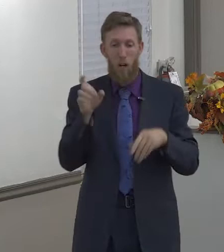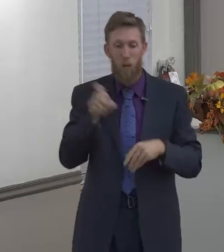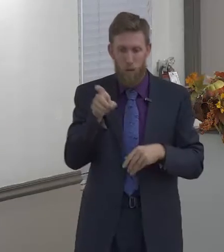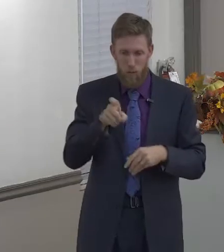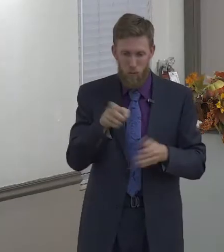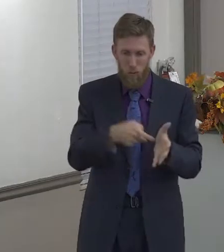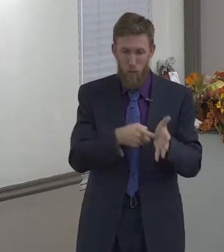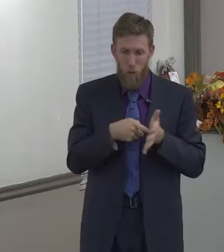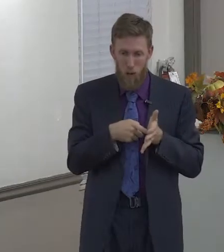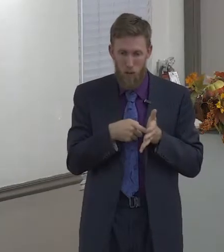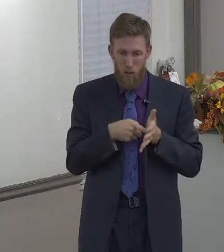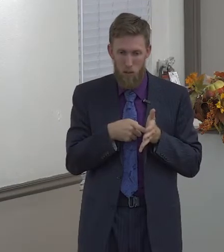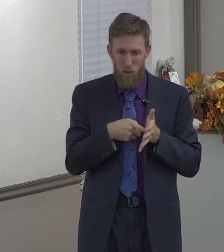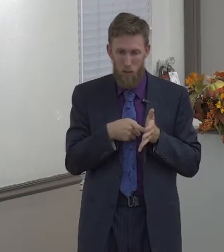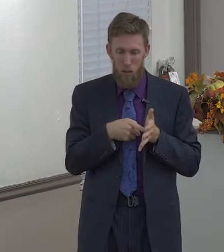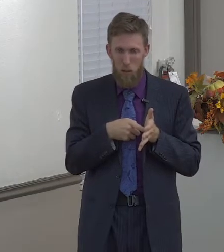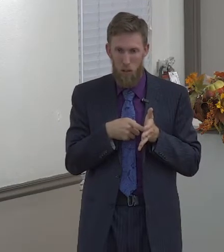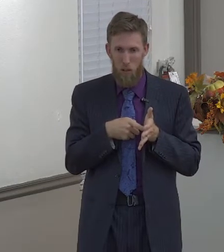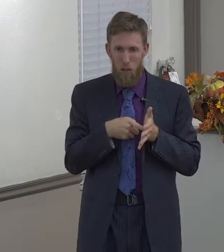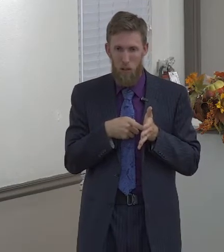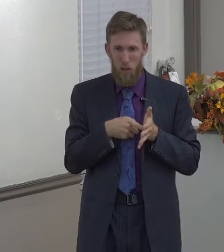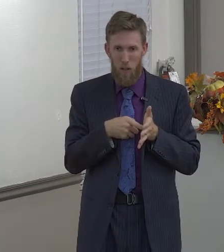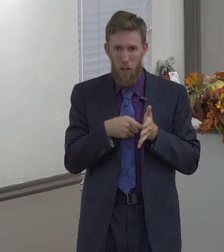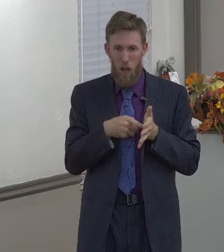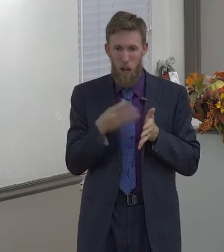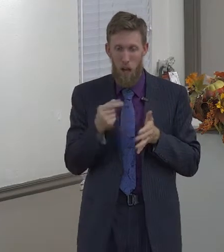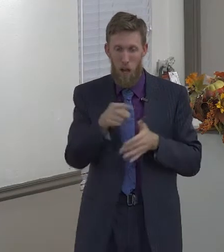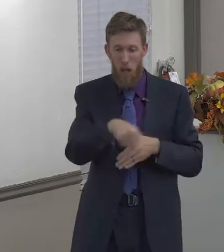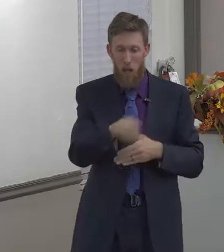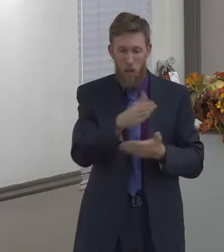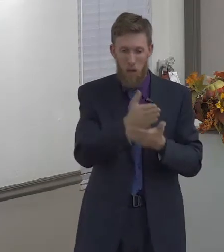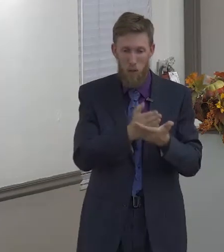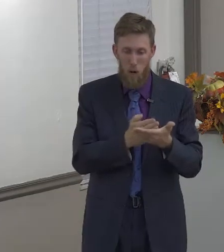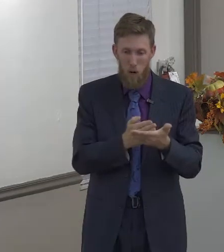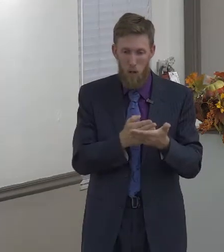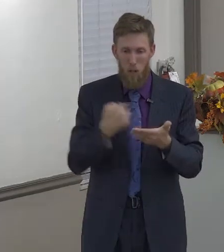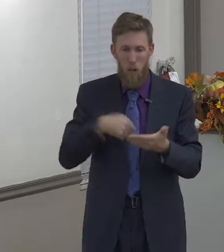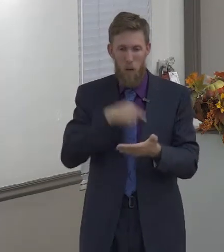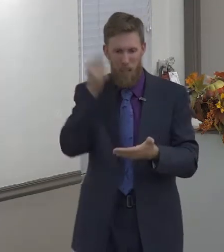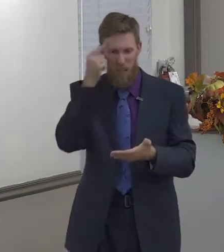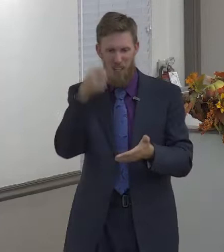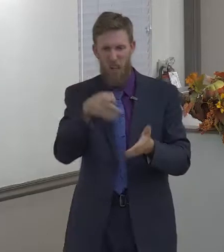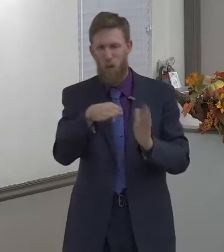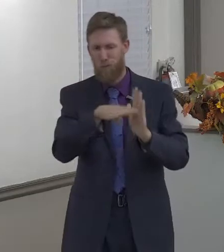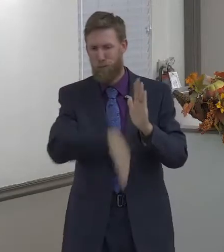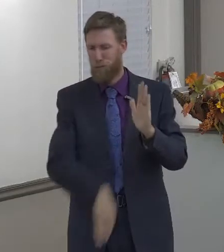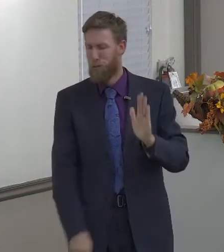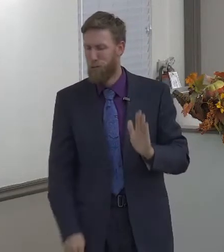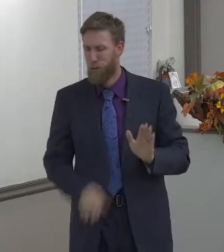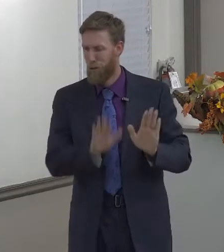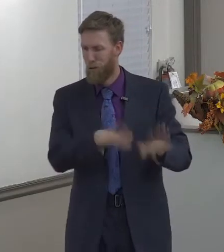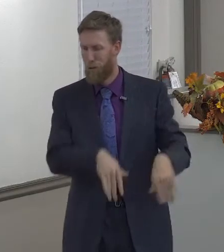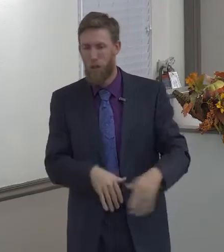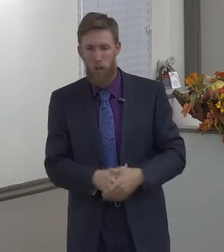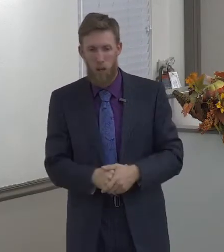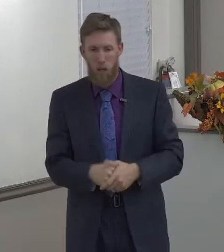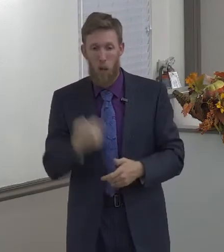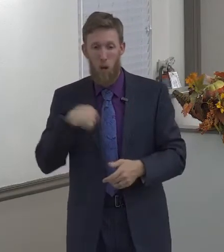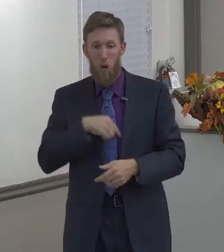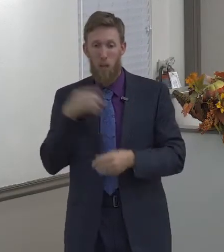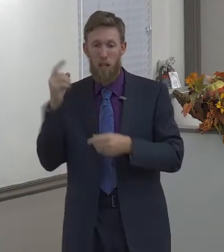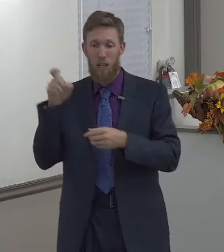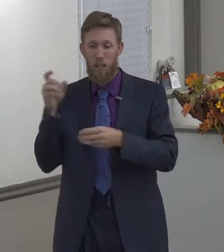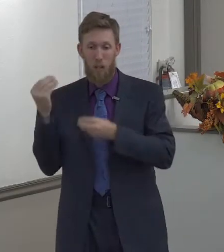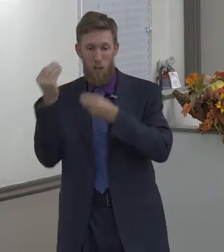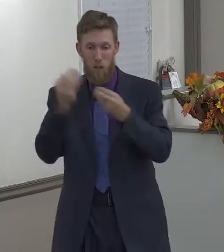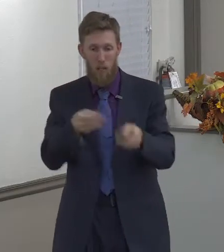honorable, upon these we bestow more abundant honor. And our uncomely parts have more abundant comeliness. For our comely